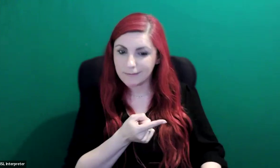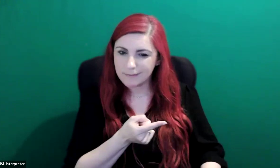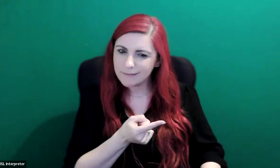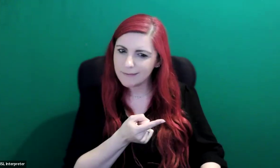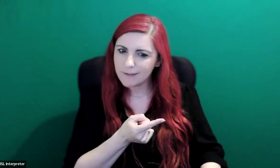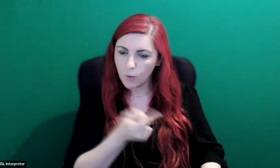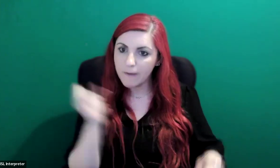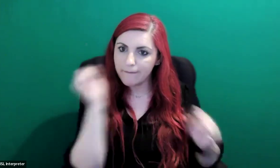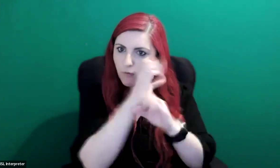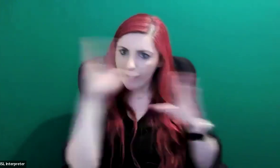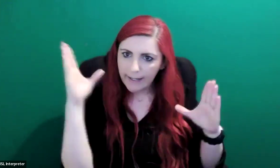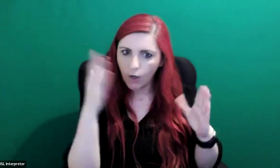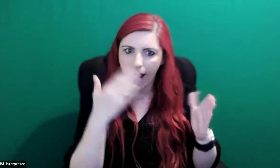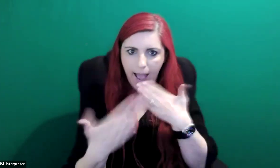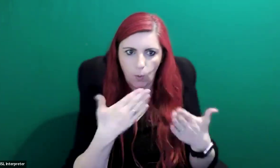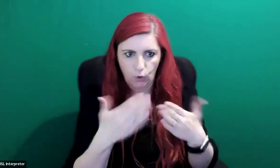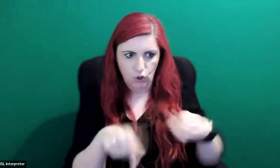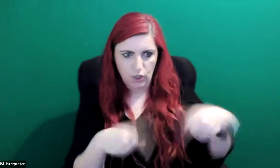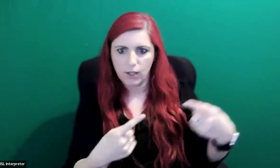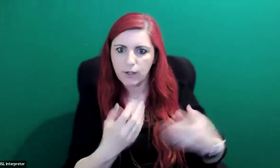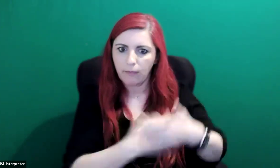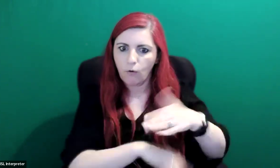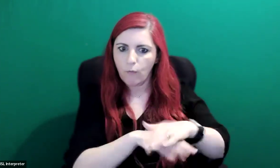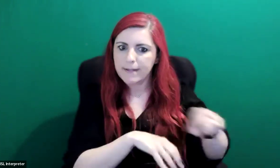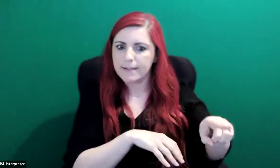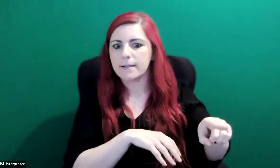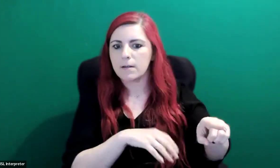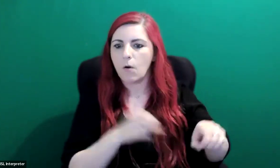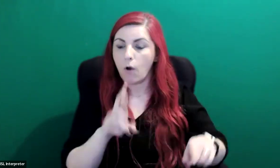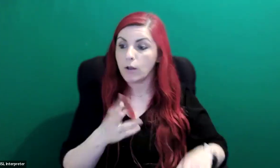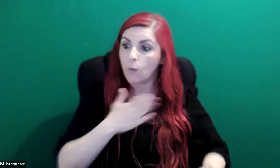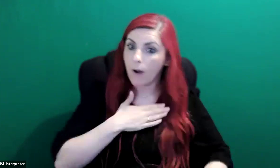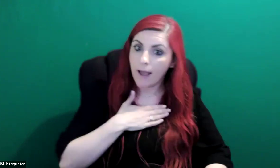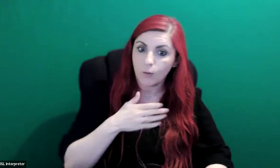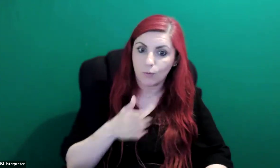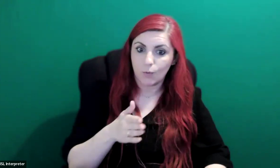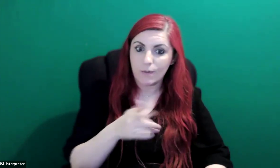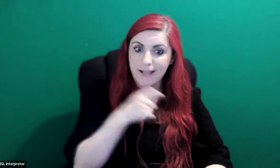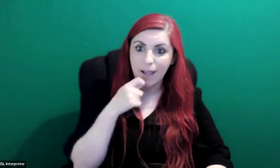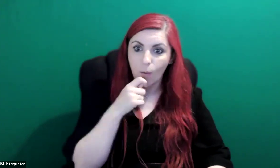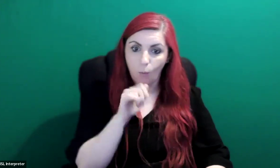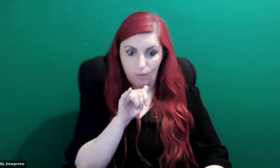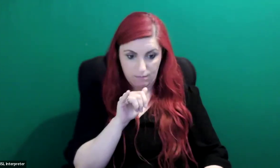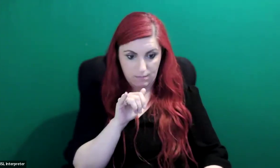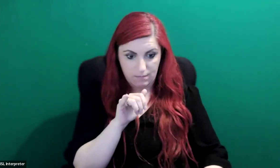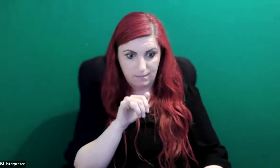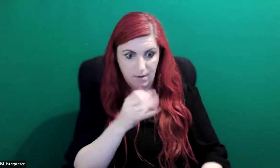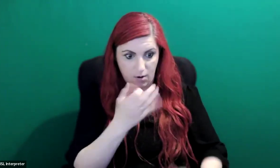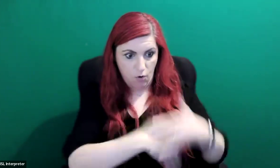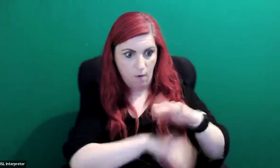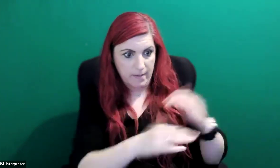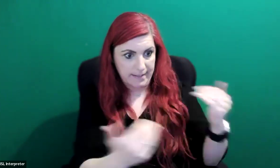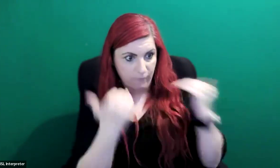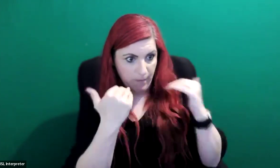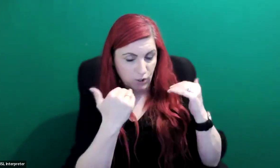only half the truth, or we would like you to acknowledge that in addition to the information given by the government, this